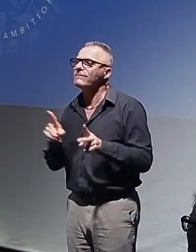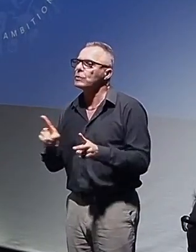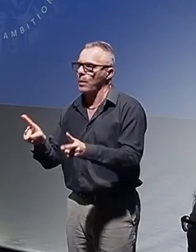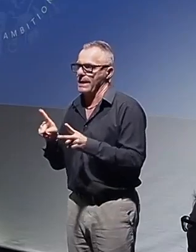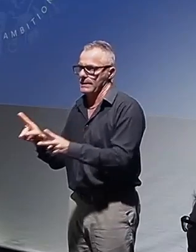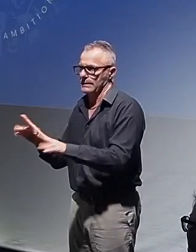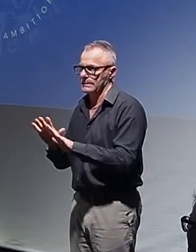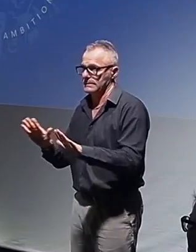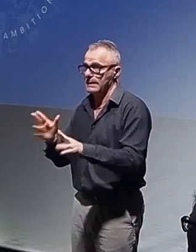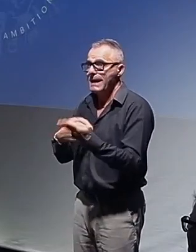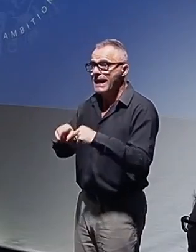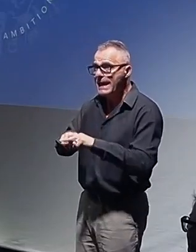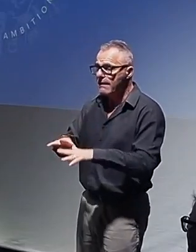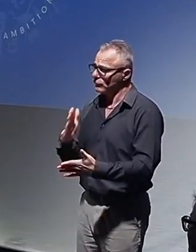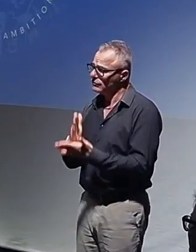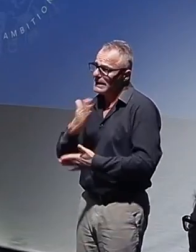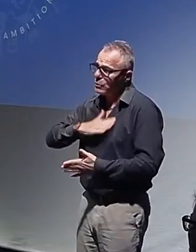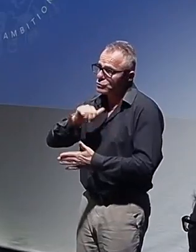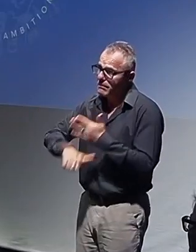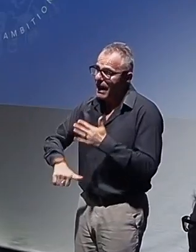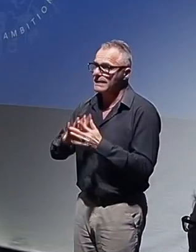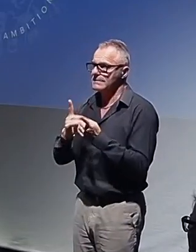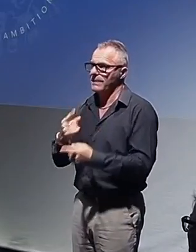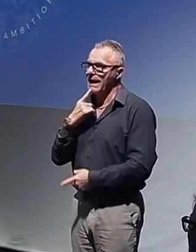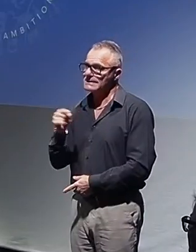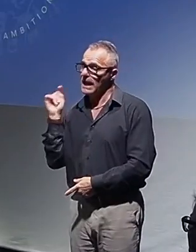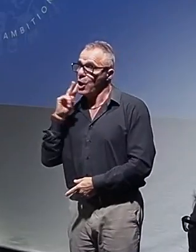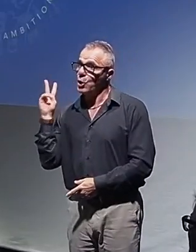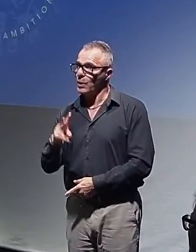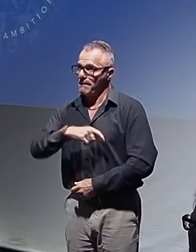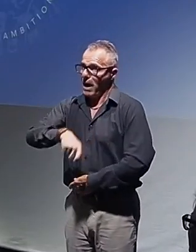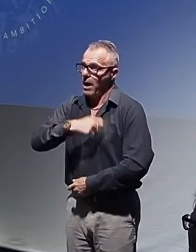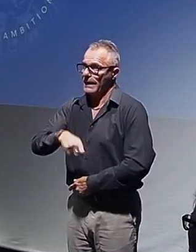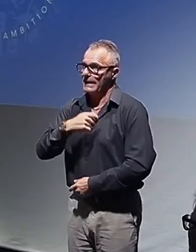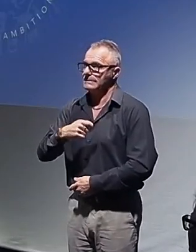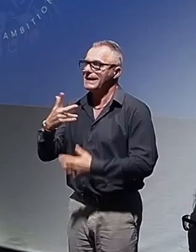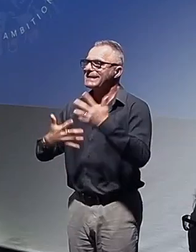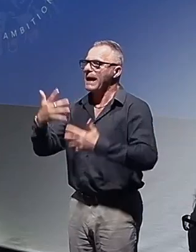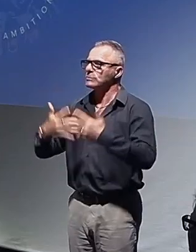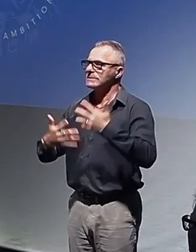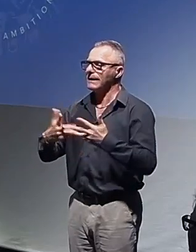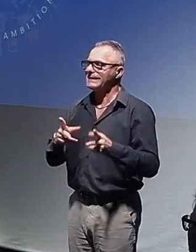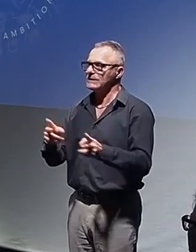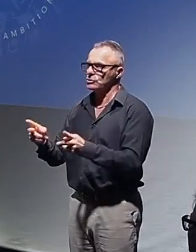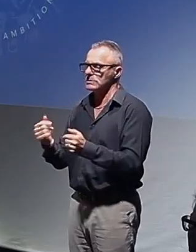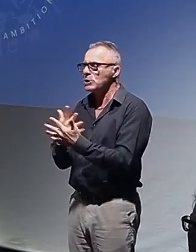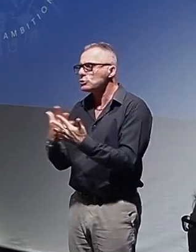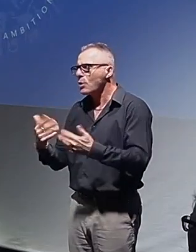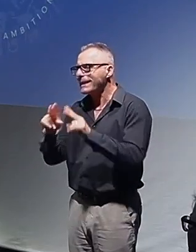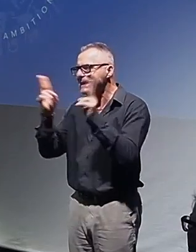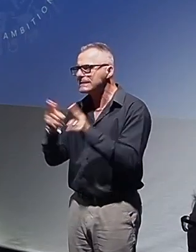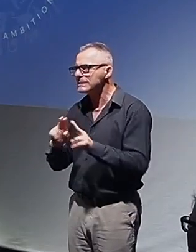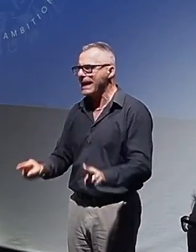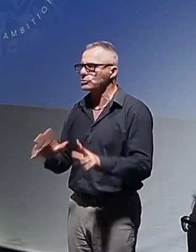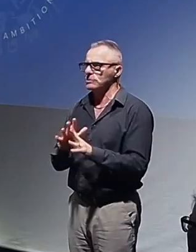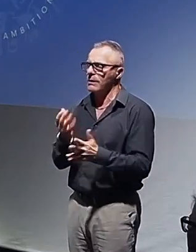If they're adamant they want to buy something, I go look at countereditions.com, and there are so many international, brilliant, amazing,